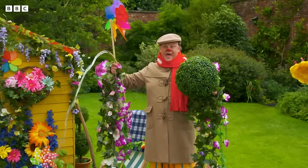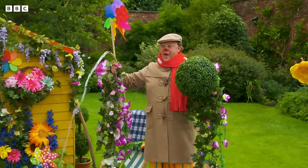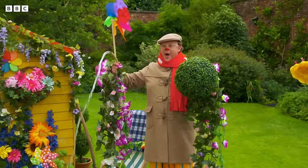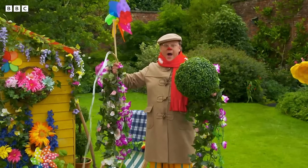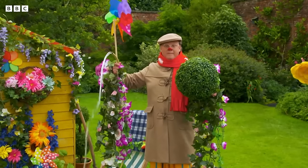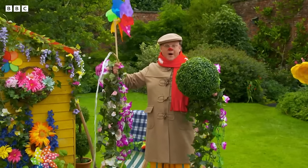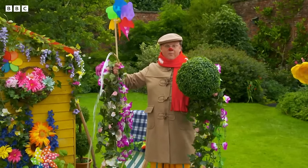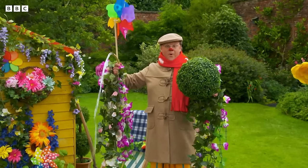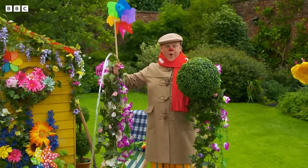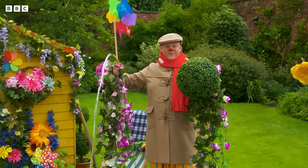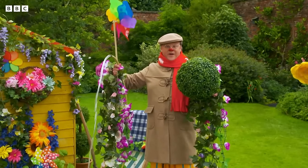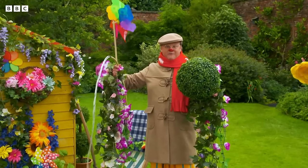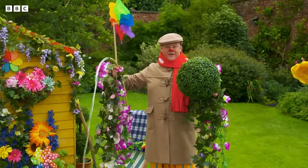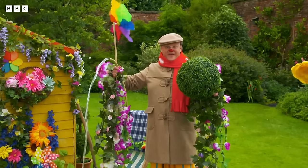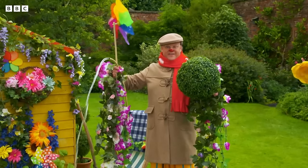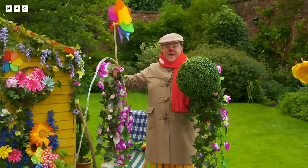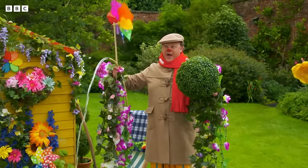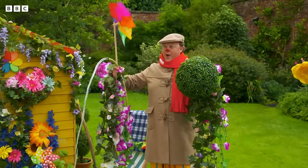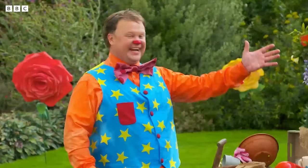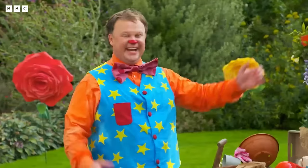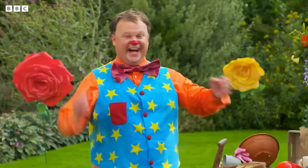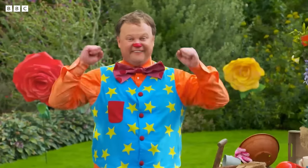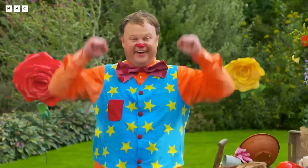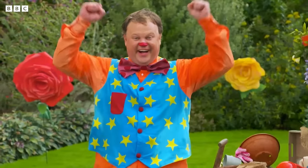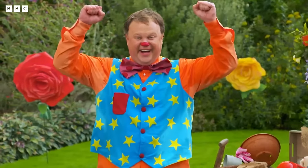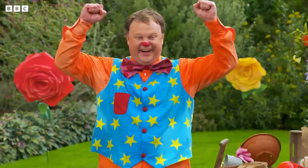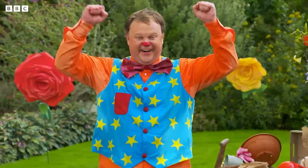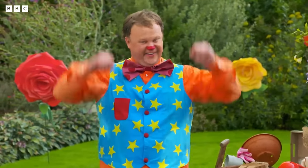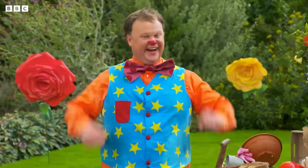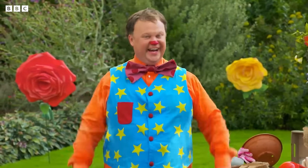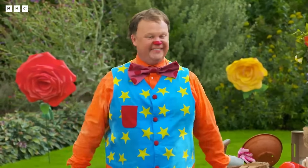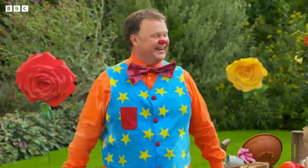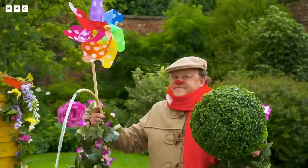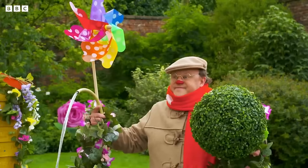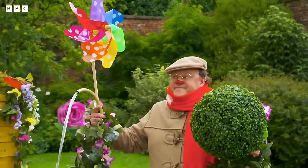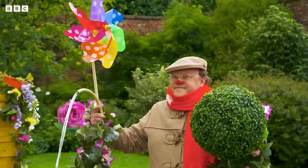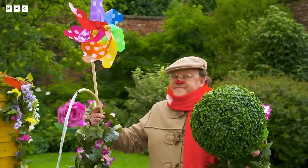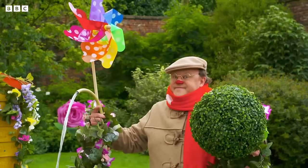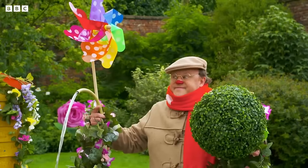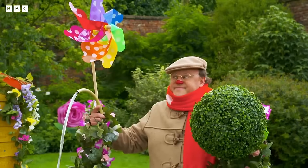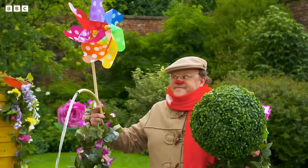I'm a water feature! Oh, woohoo!